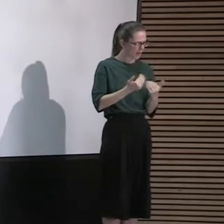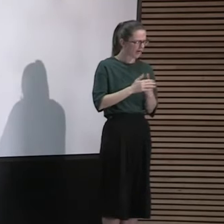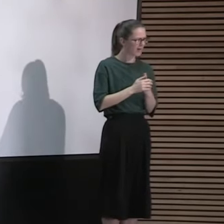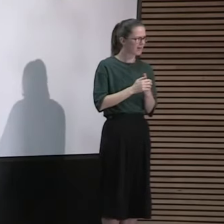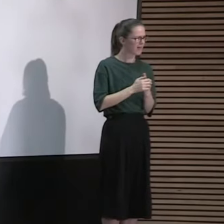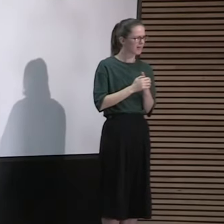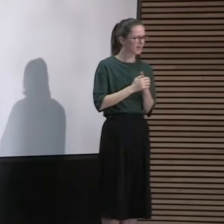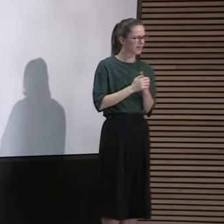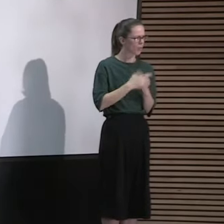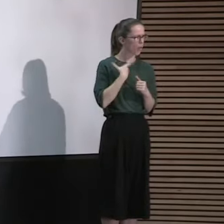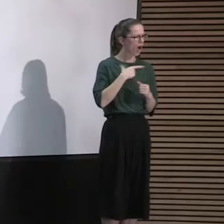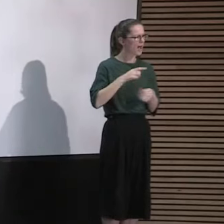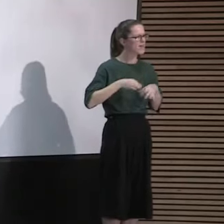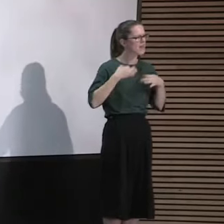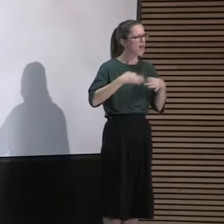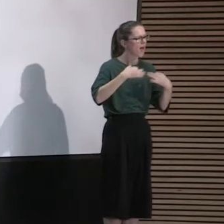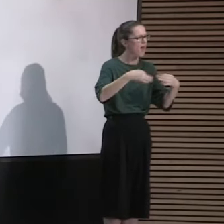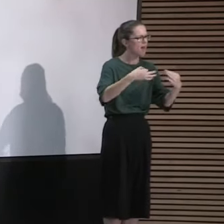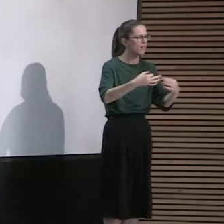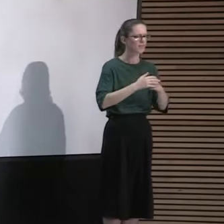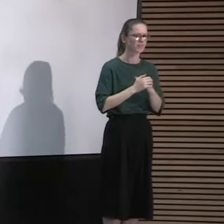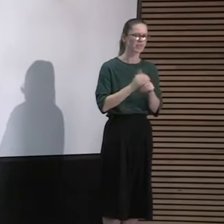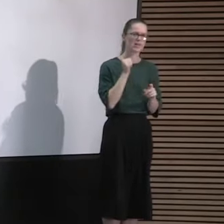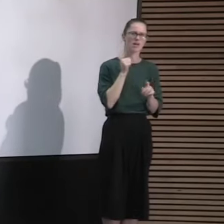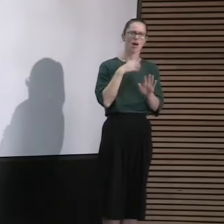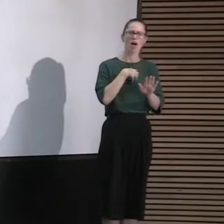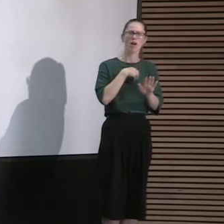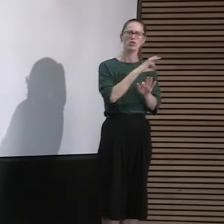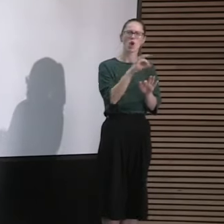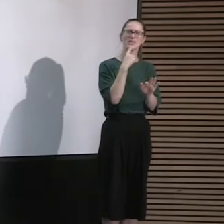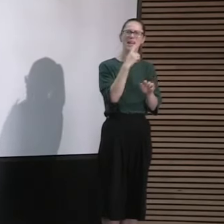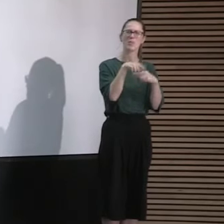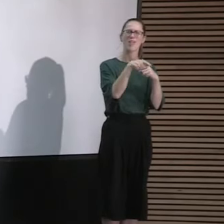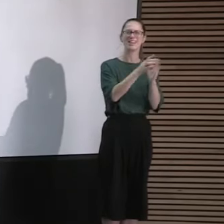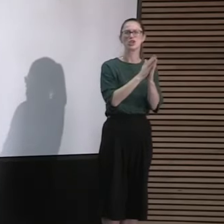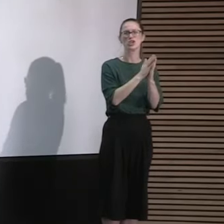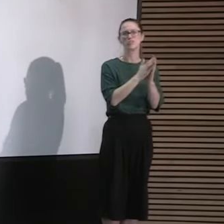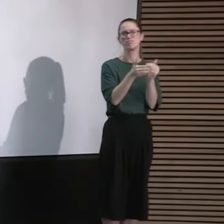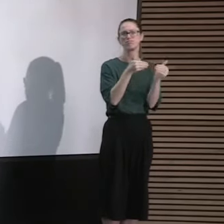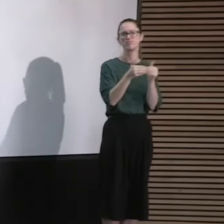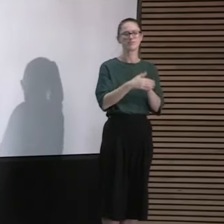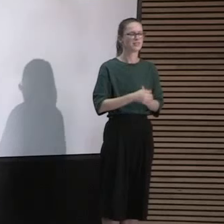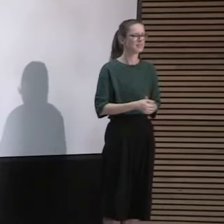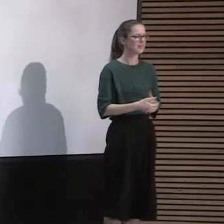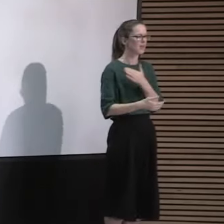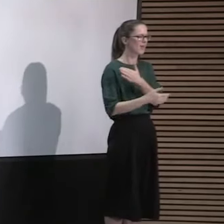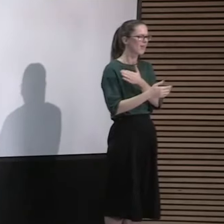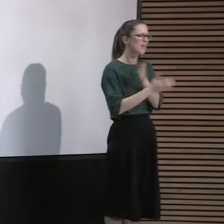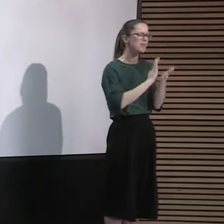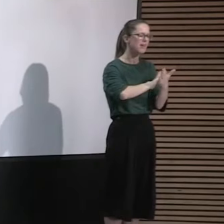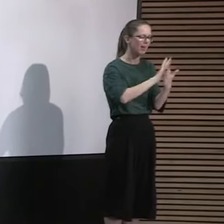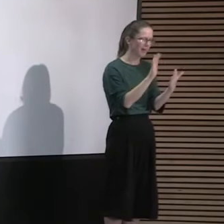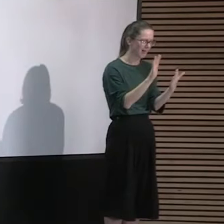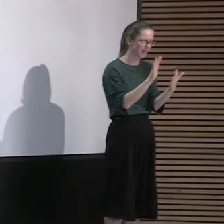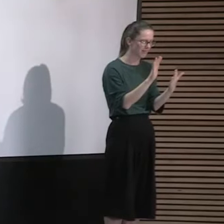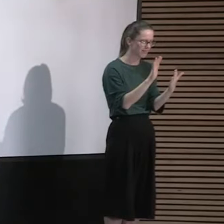this spread? People would have been looking at it yesterday saying, oh, no one's reporting it, no one's talking about it. So just to be absolutely clear,